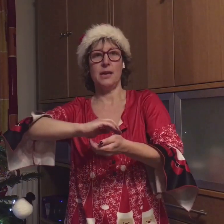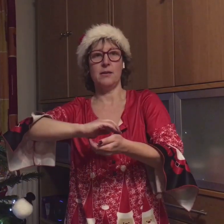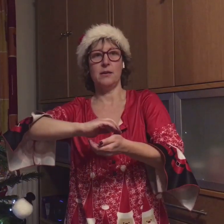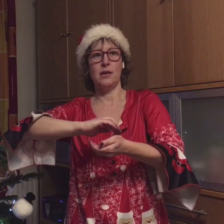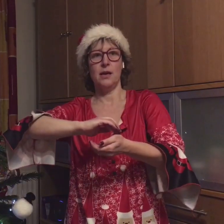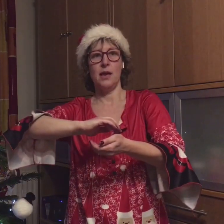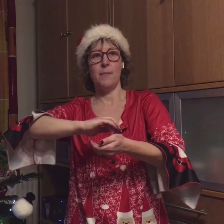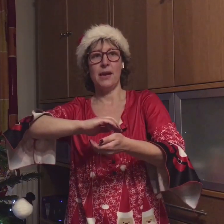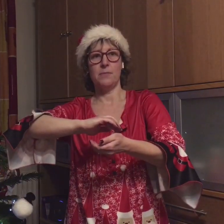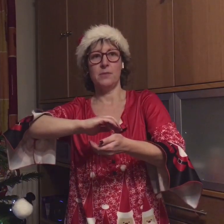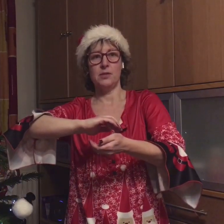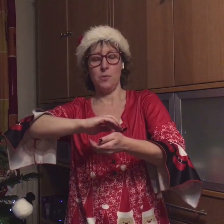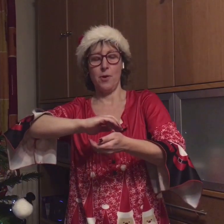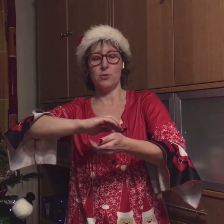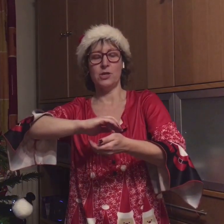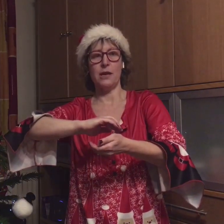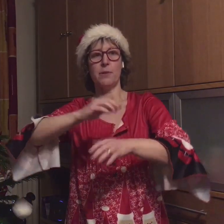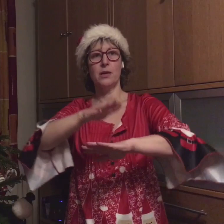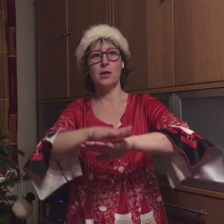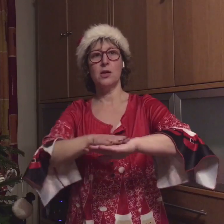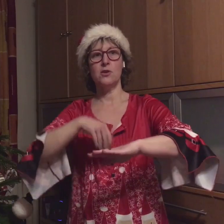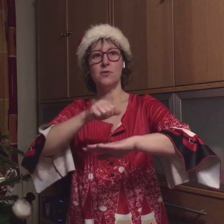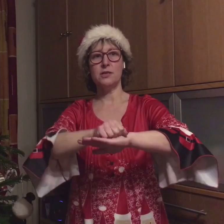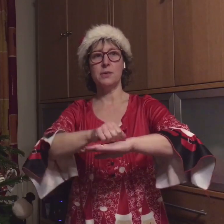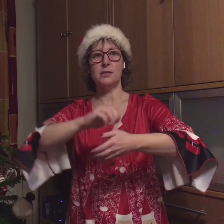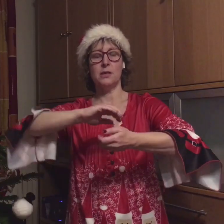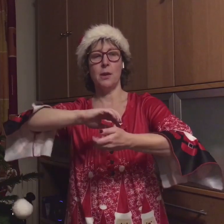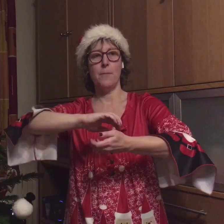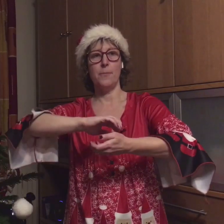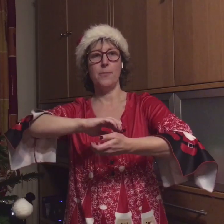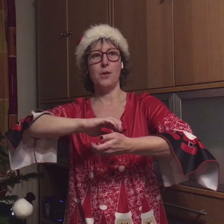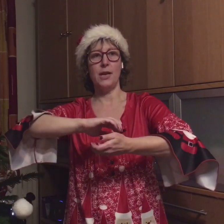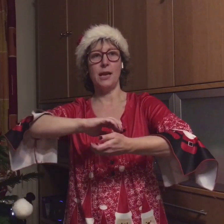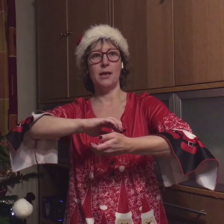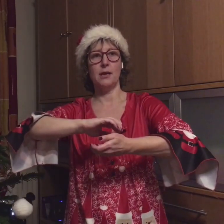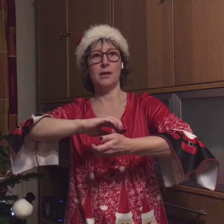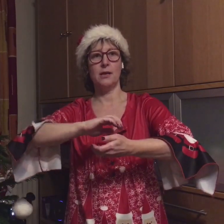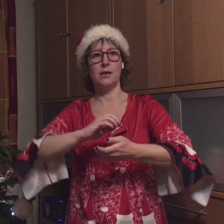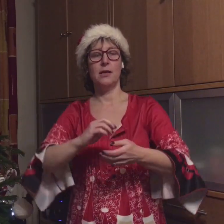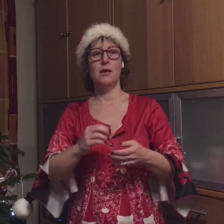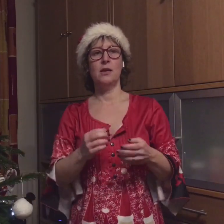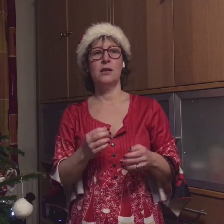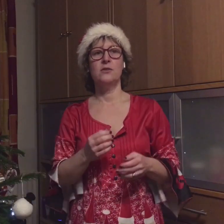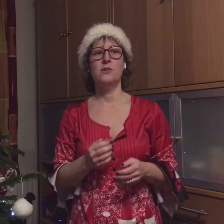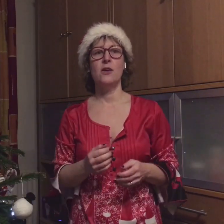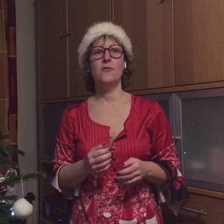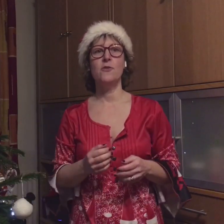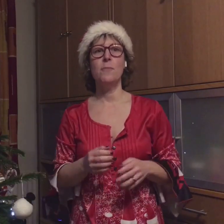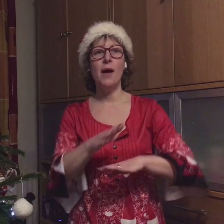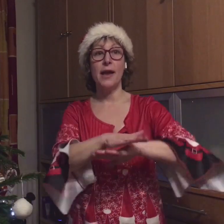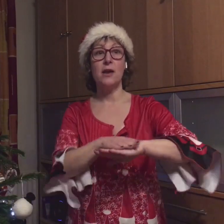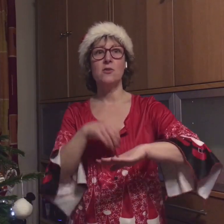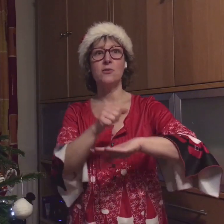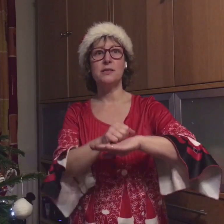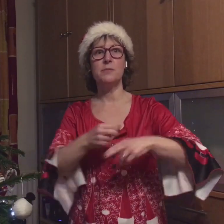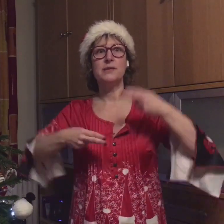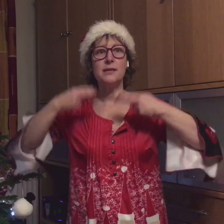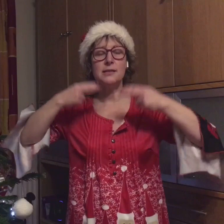down and make them into a bowl shape. Christmas pudding. So for my Christmas